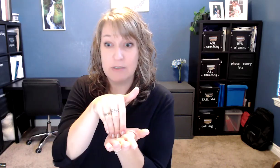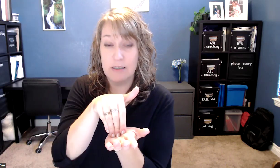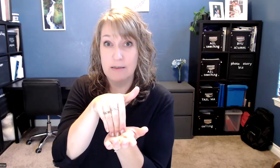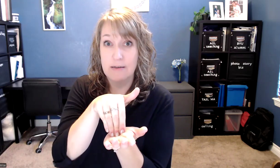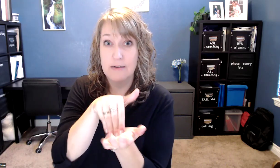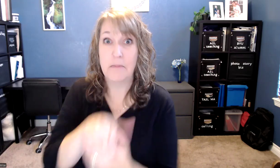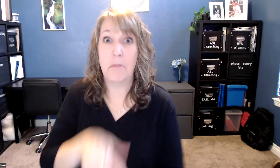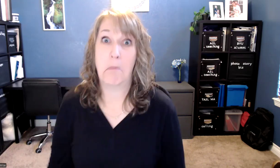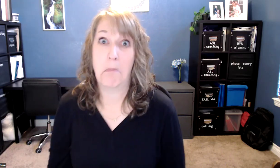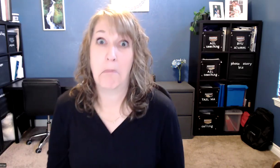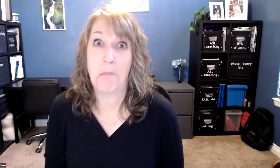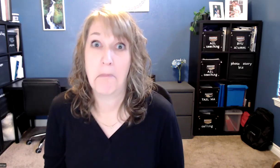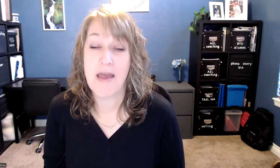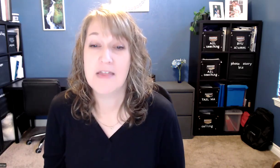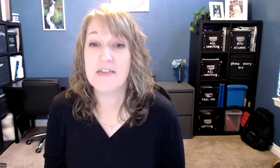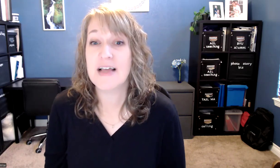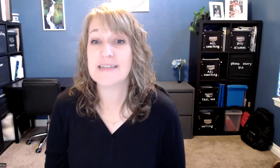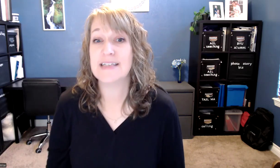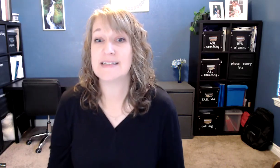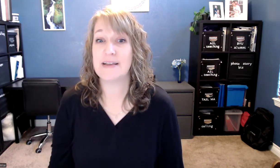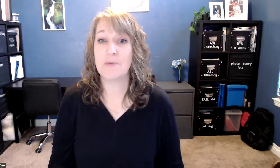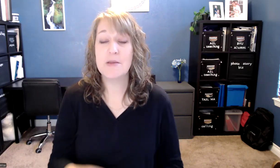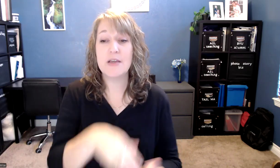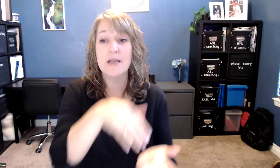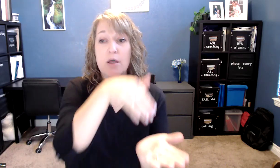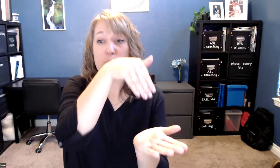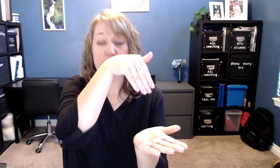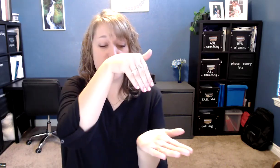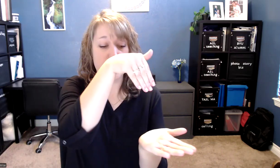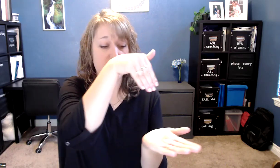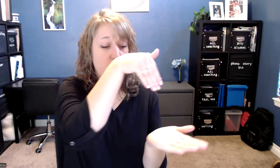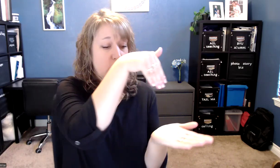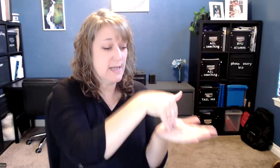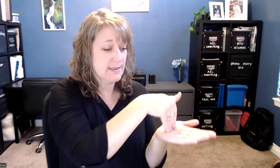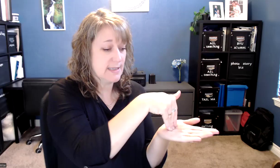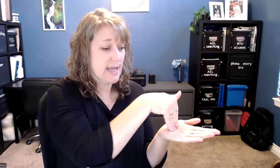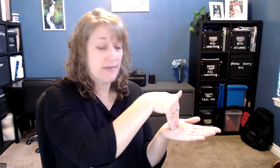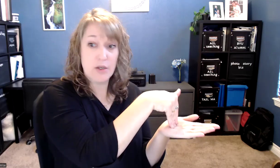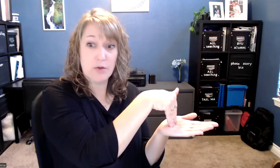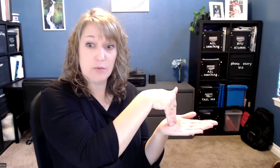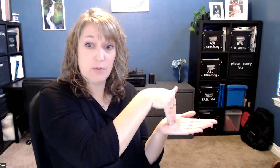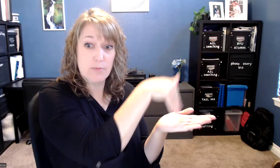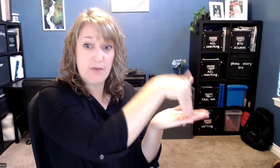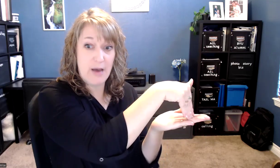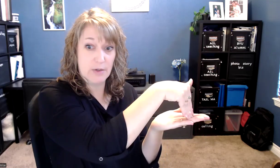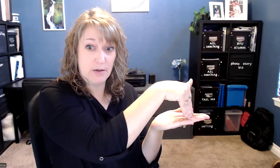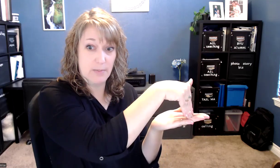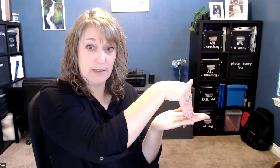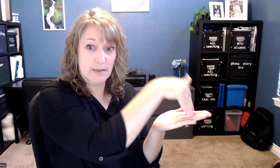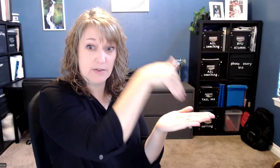317,000. And then the last sign is the sign for million, which you hit once and then you move out a little bit. So